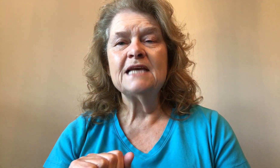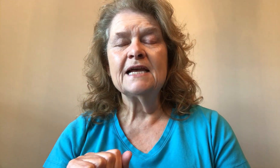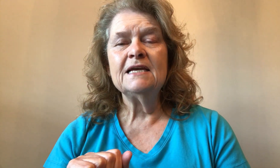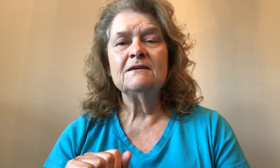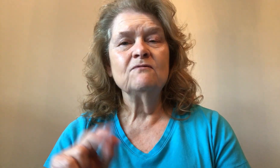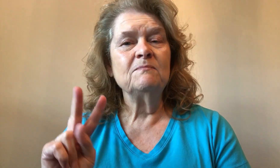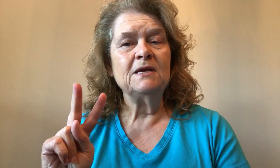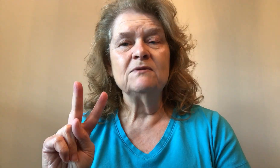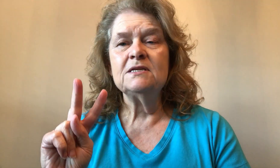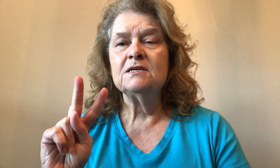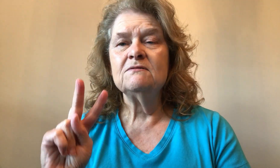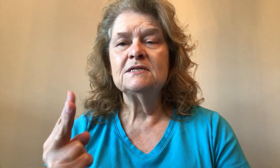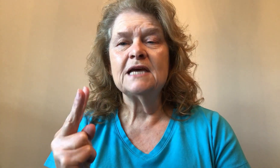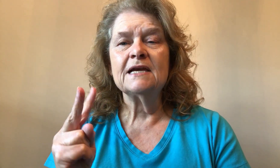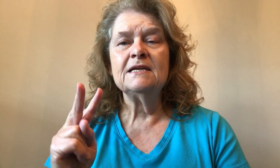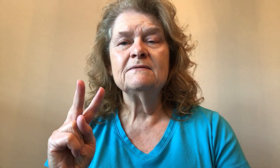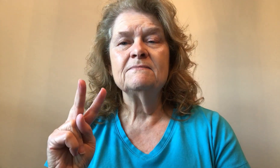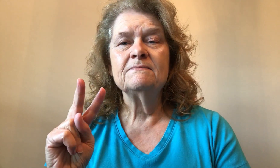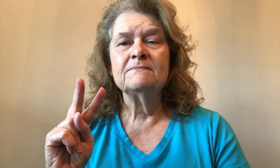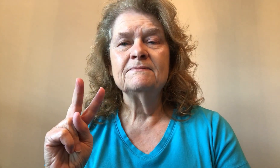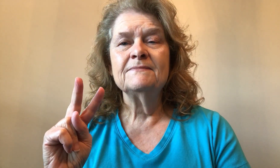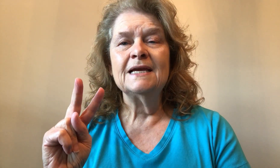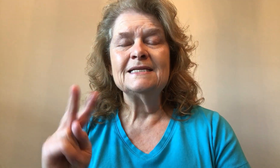Second would be with a 2. Second.